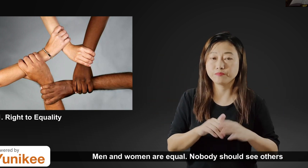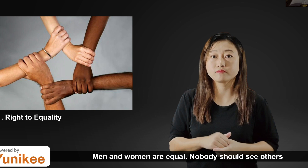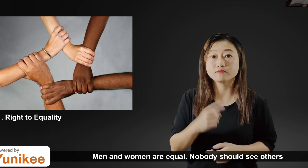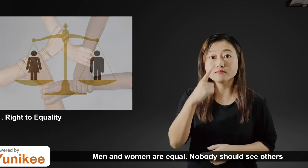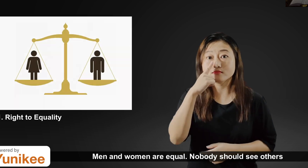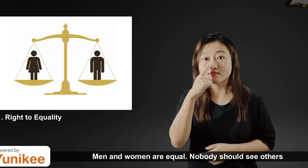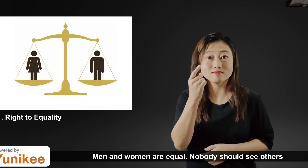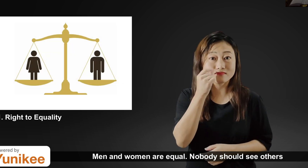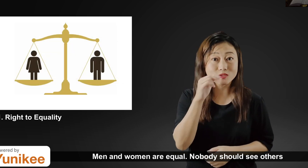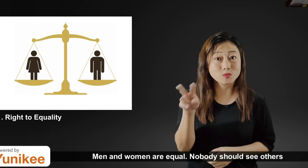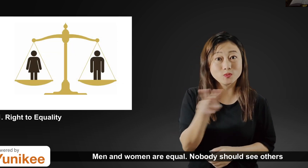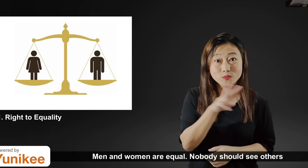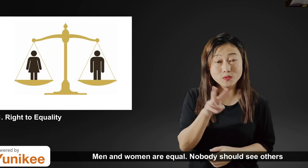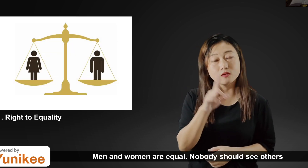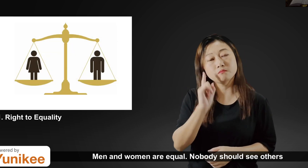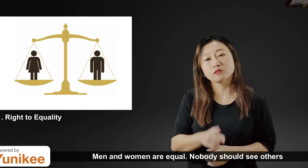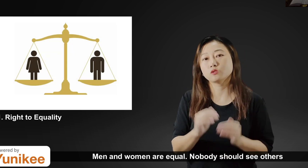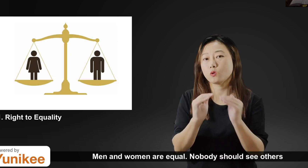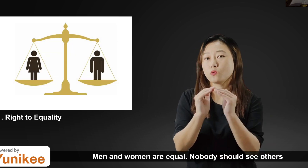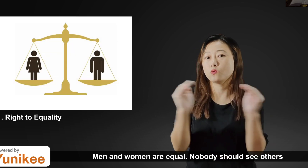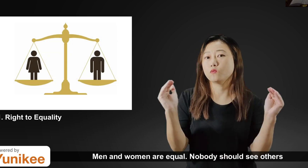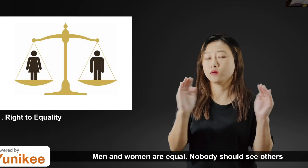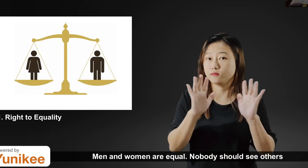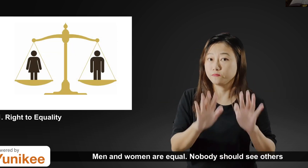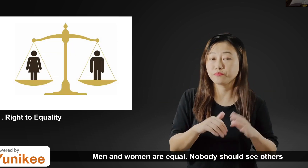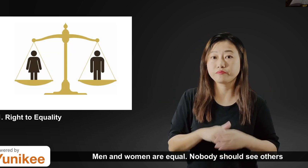men and women are equal nobody should see others